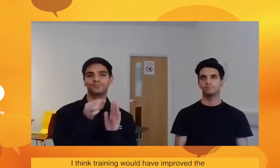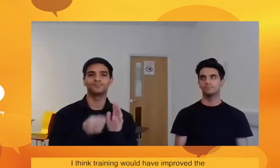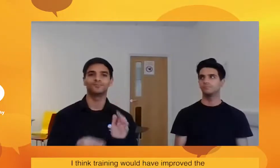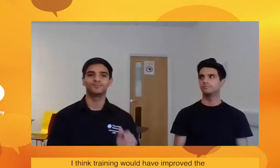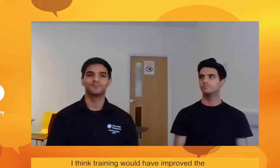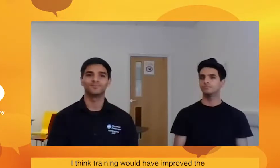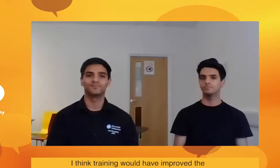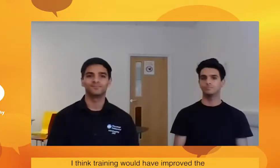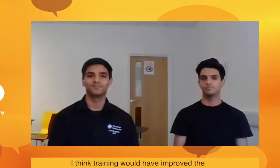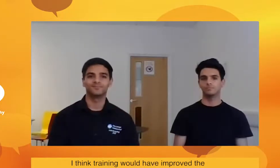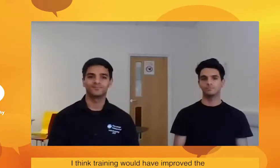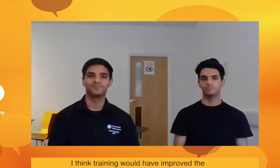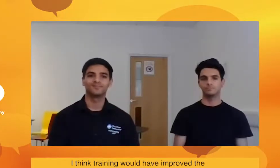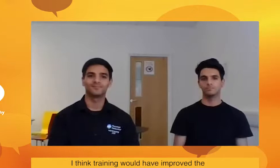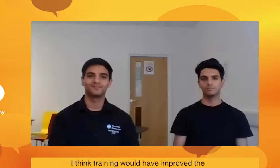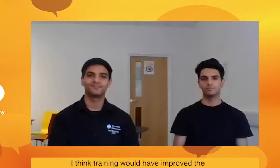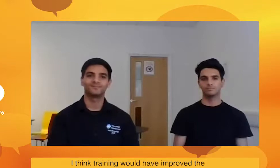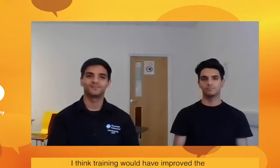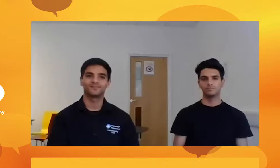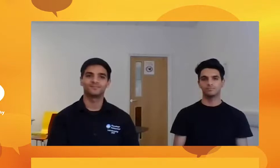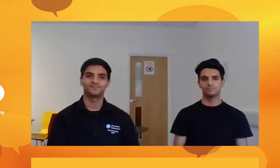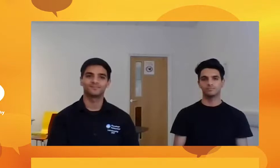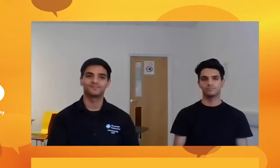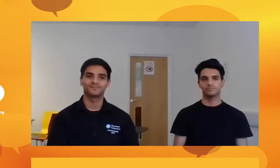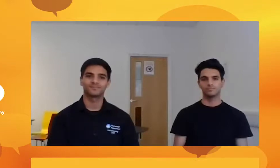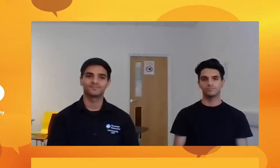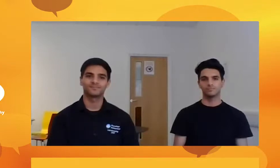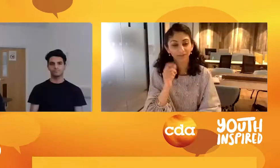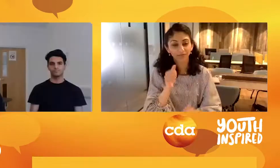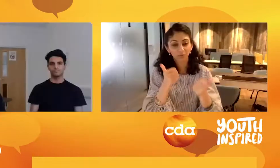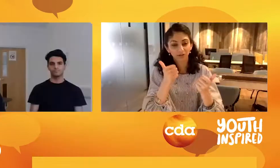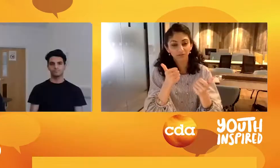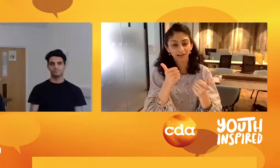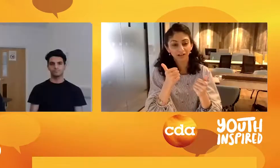I think training would have improved the experience.